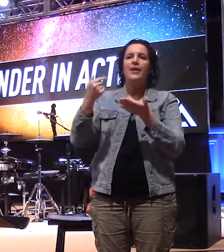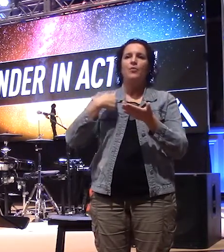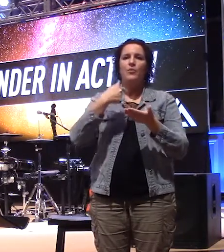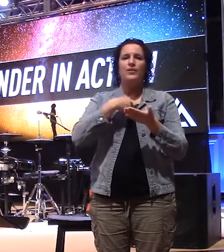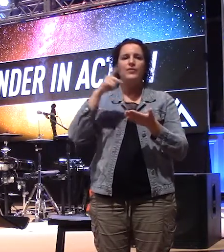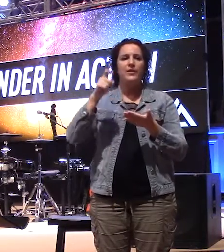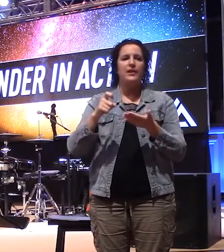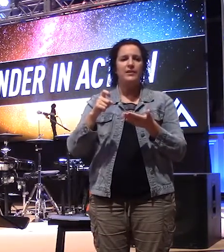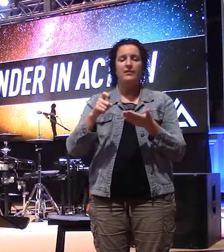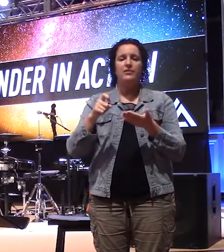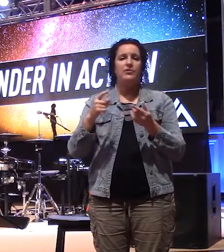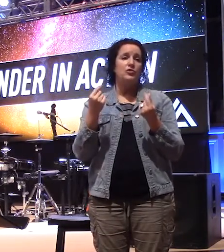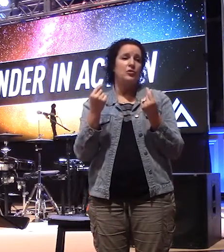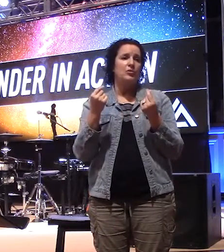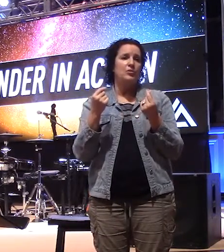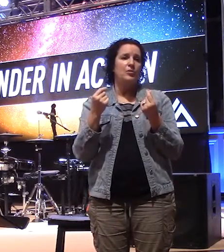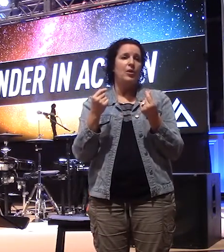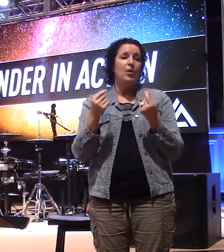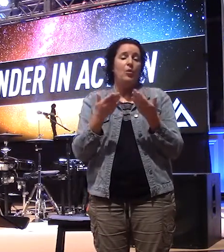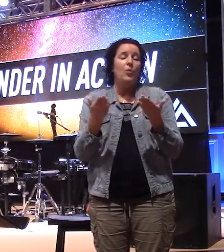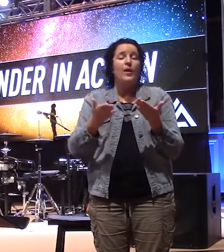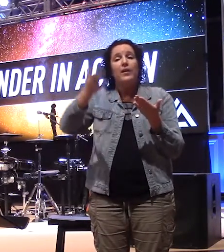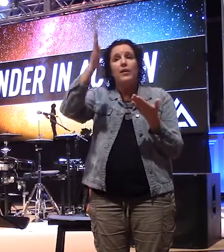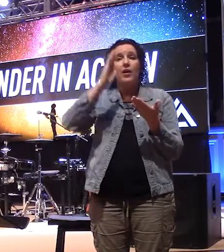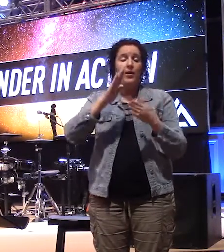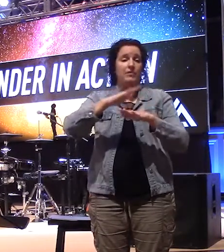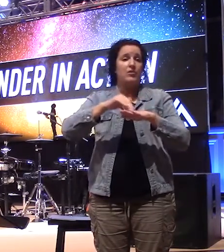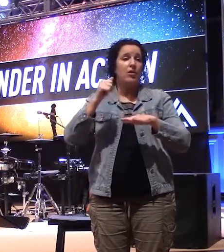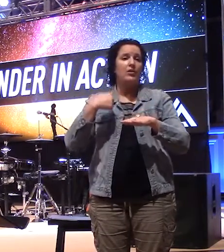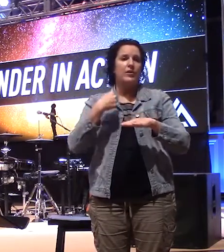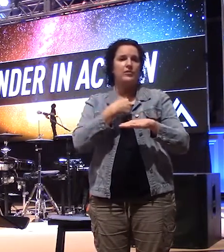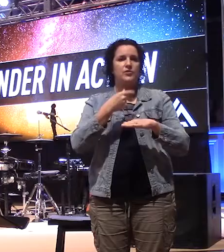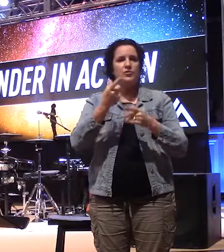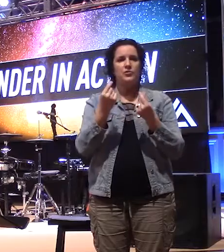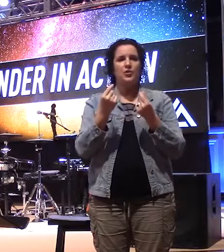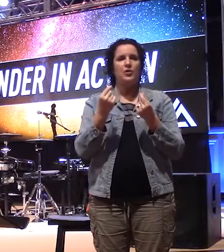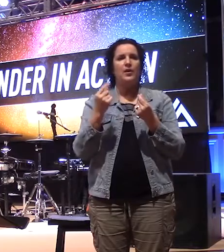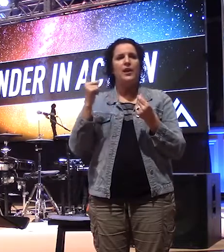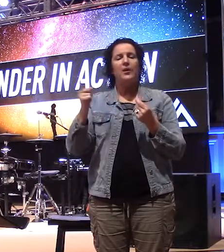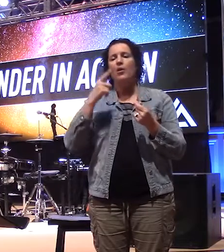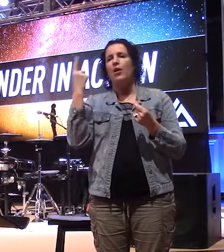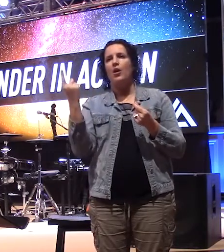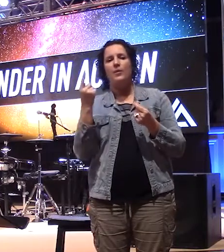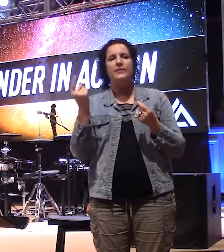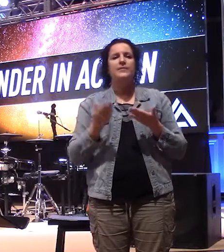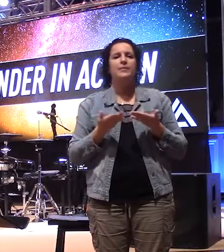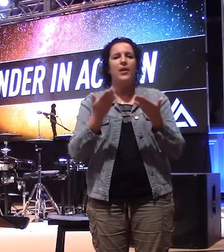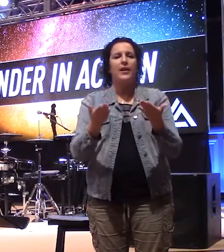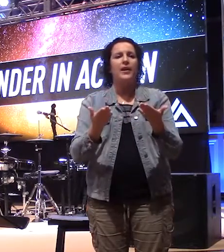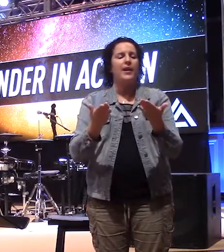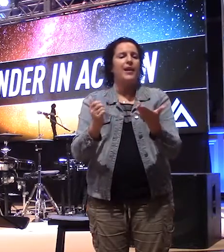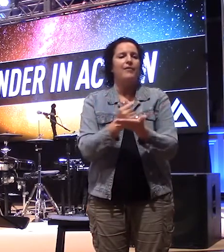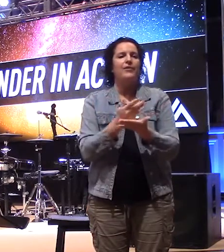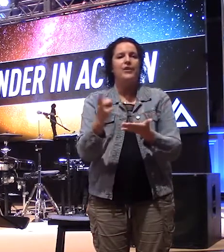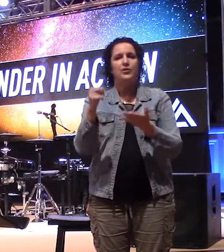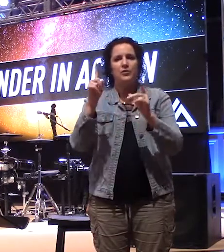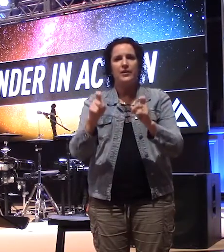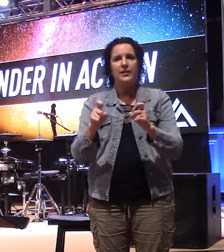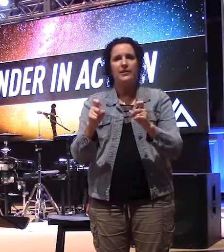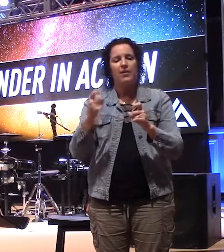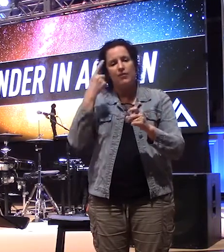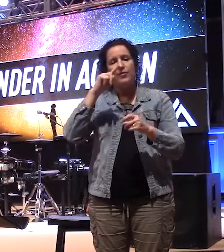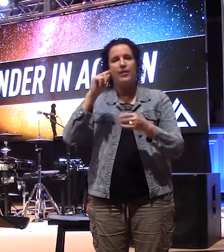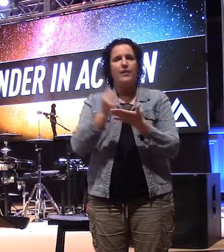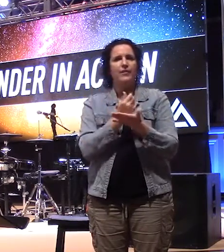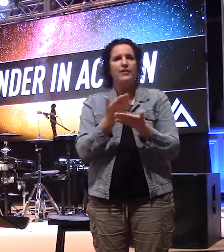do what God's called us to do. And God's will, whatever it is for you, he will always supply everything you need to do all he's called you to